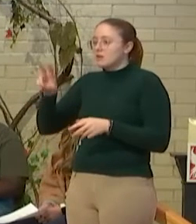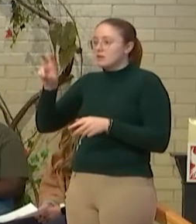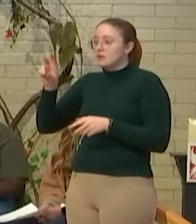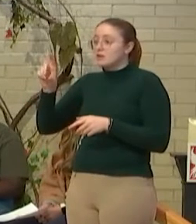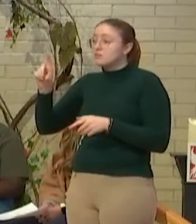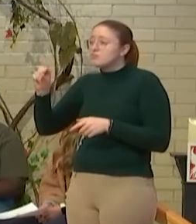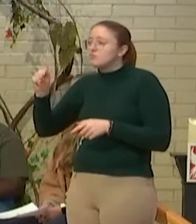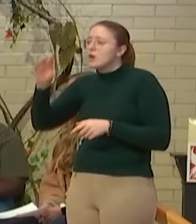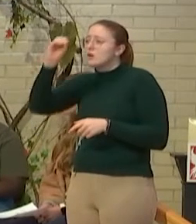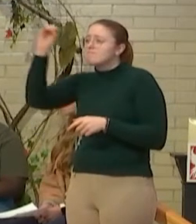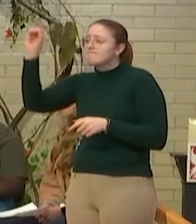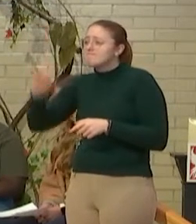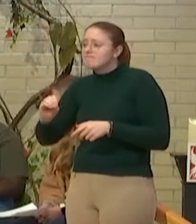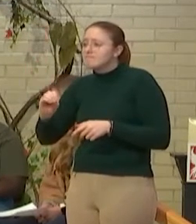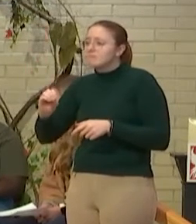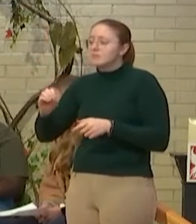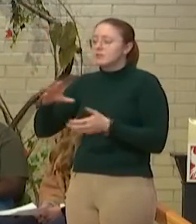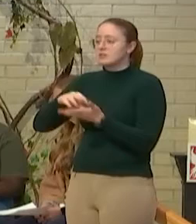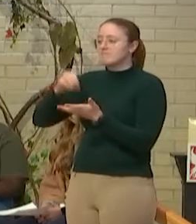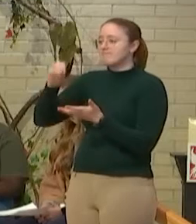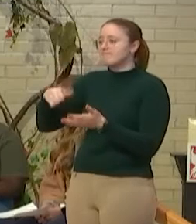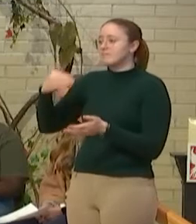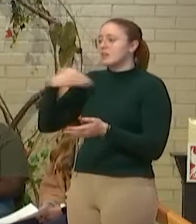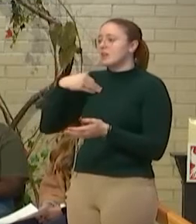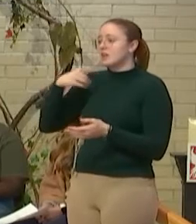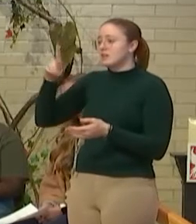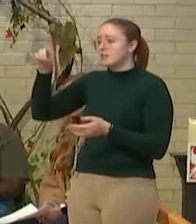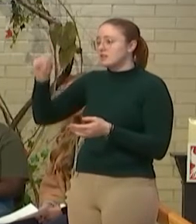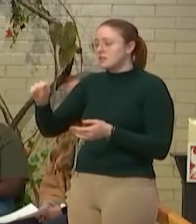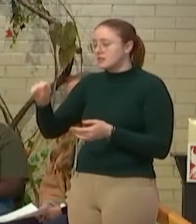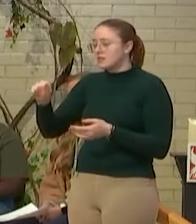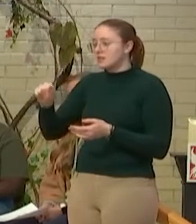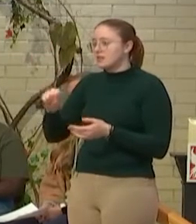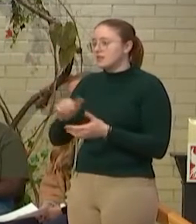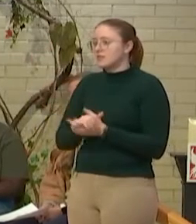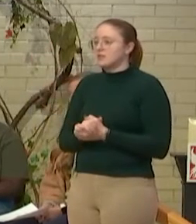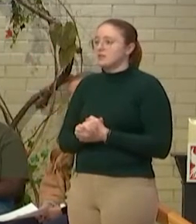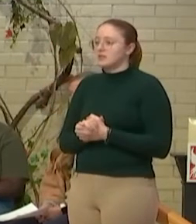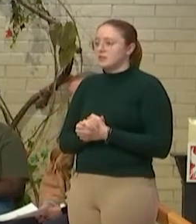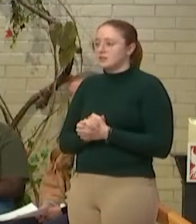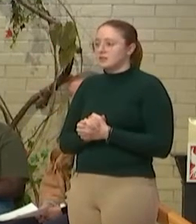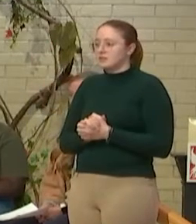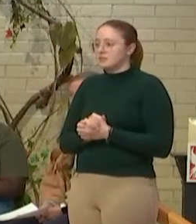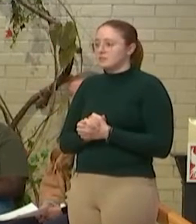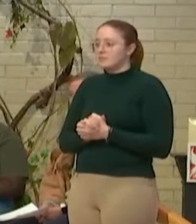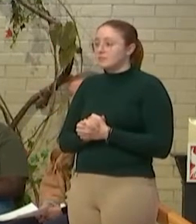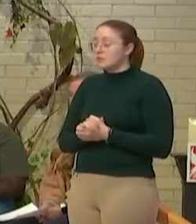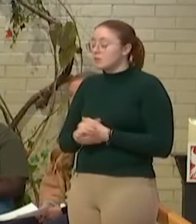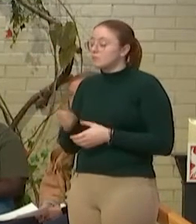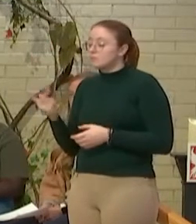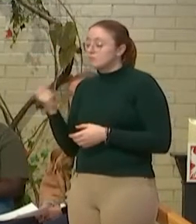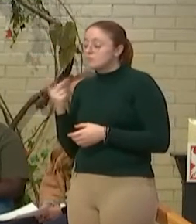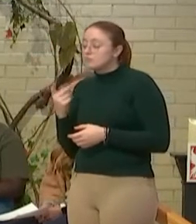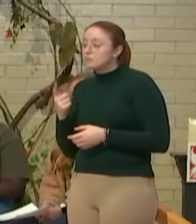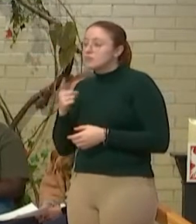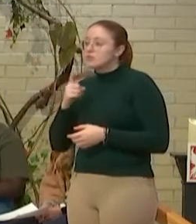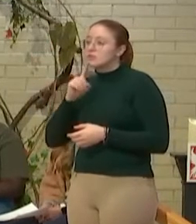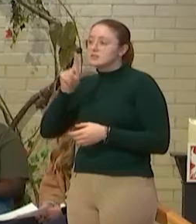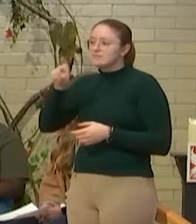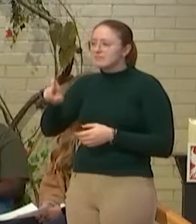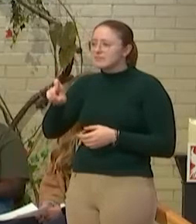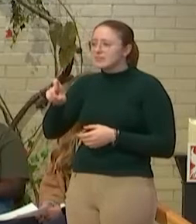of students on campus, but we have asked these 7 folks here to share